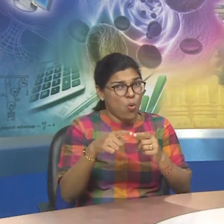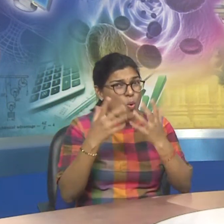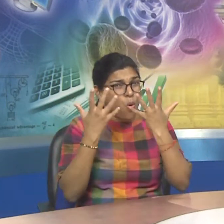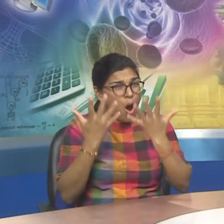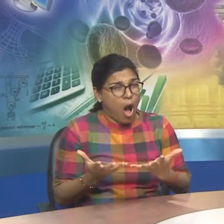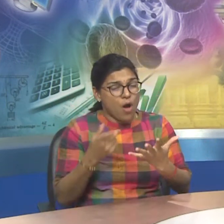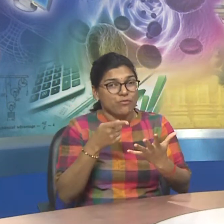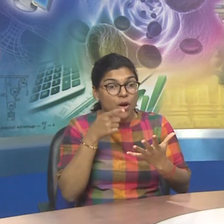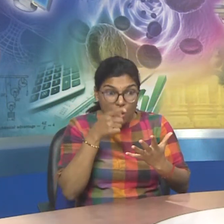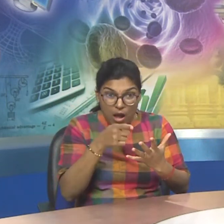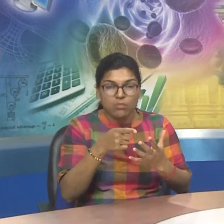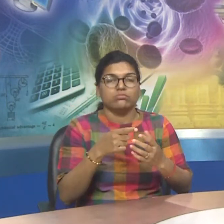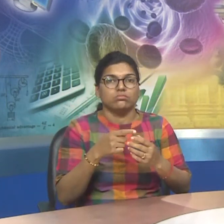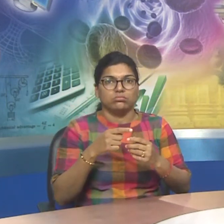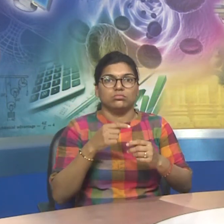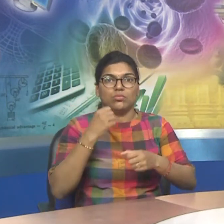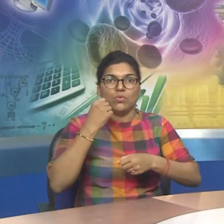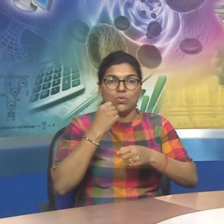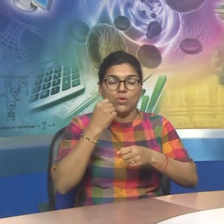dangerous weapons